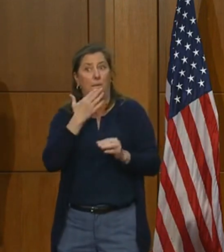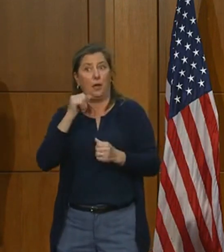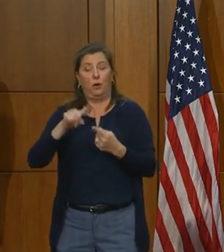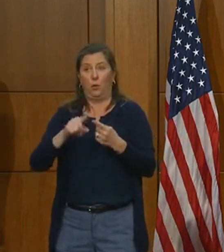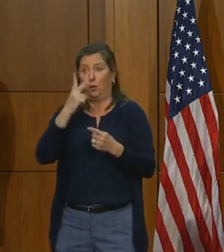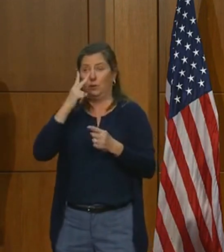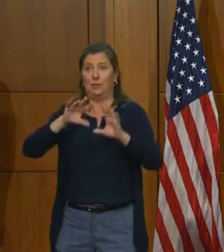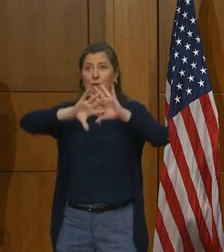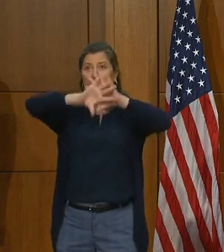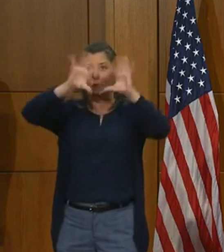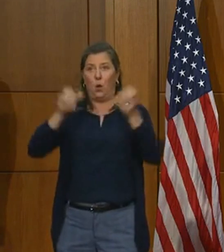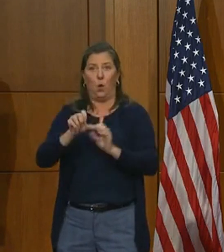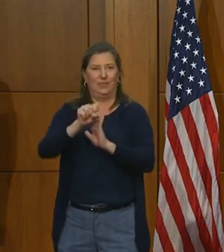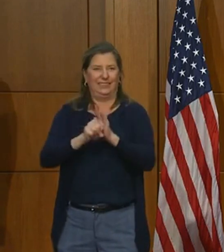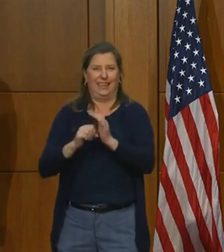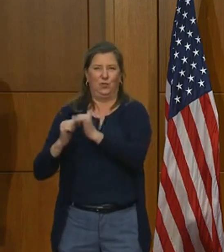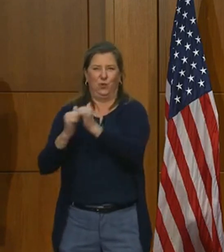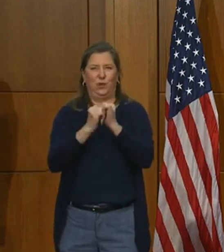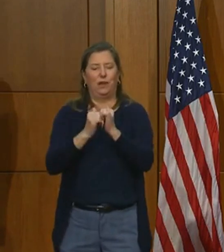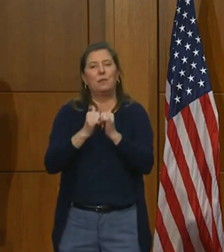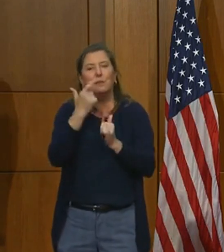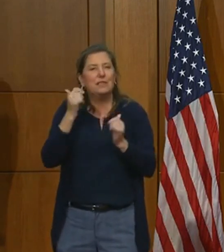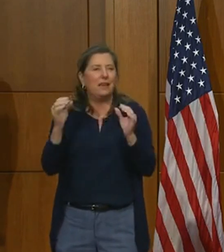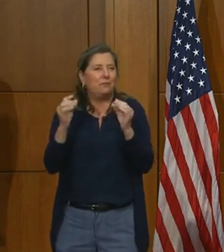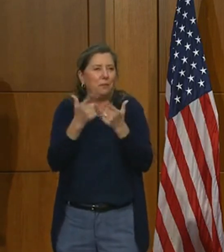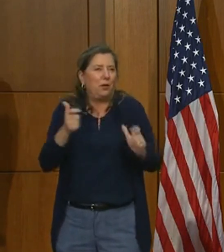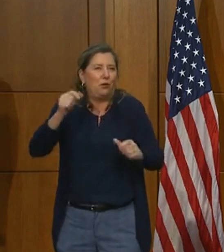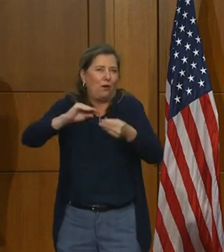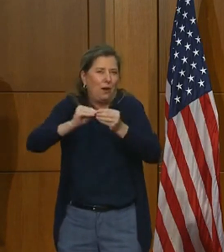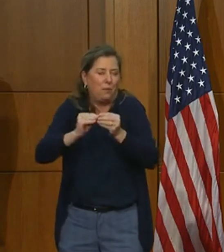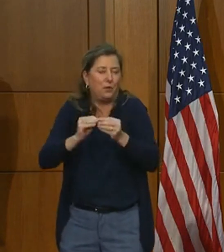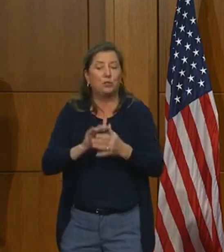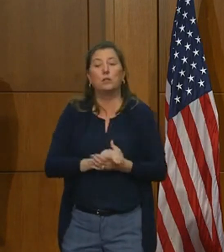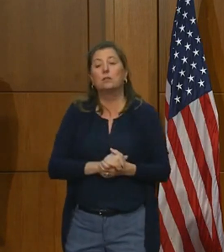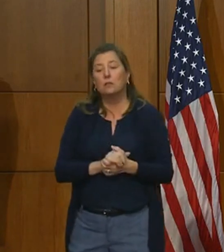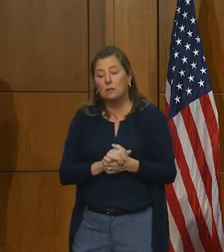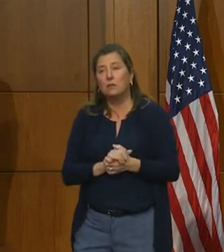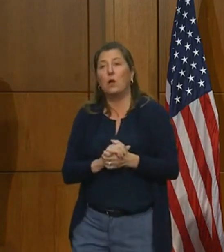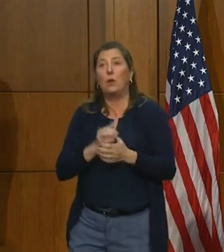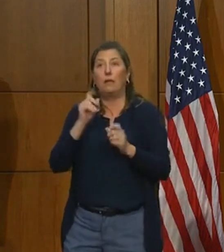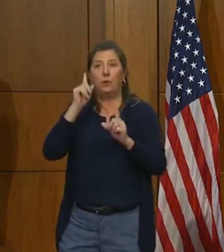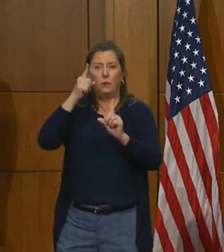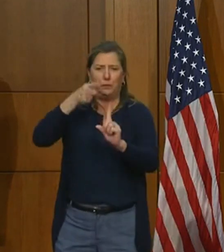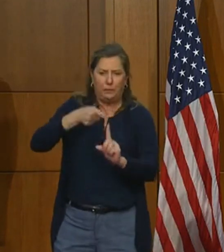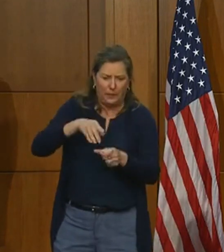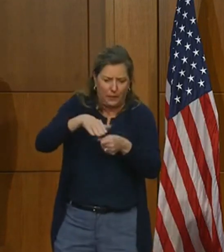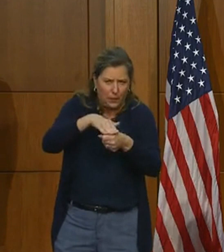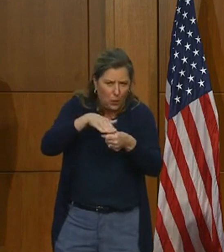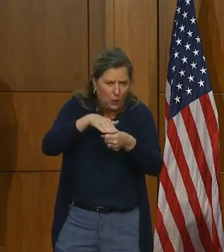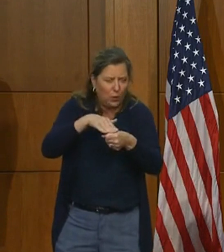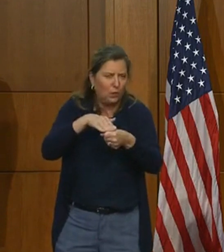the entire state together because you've got larger numbers. And so if you go into a locality, just pick